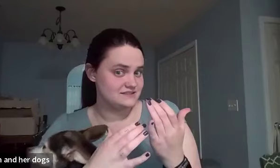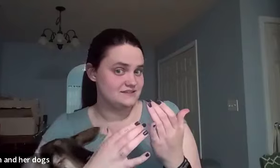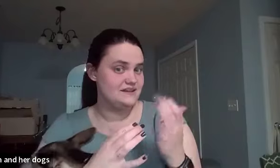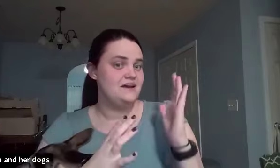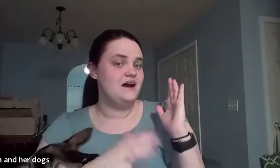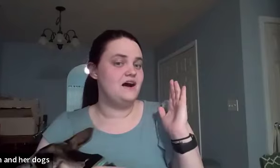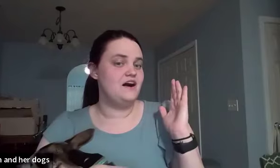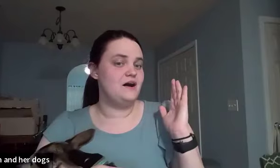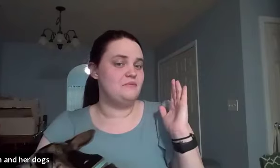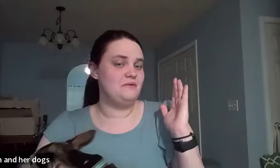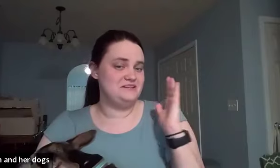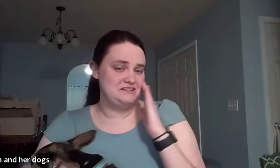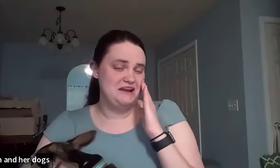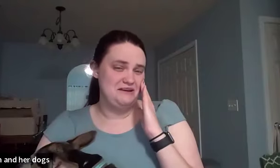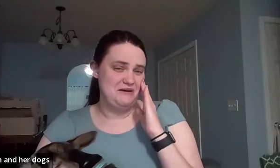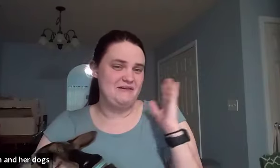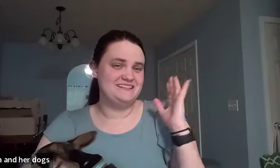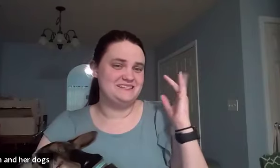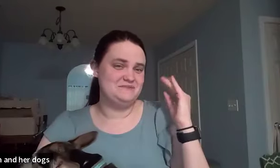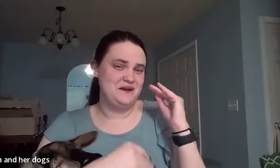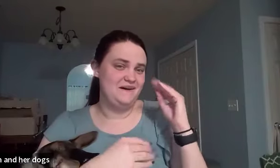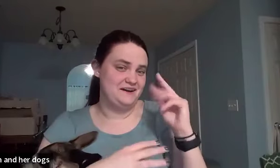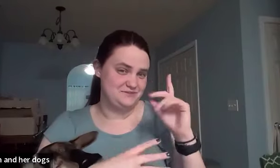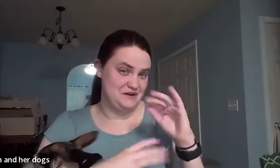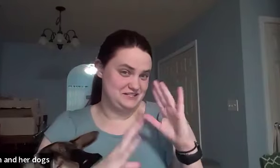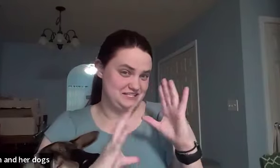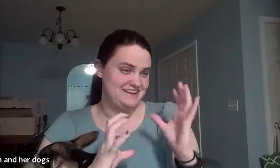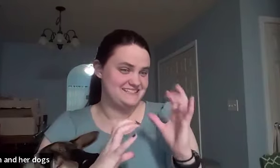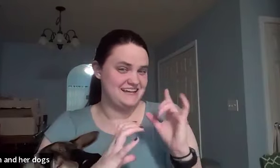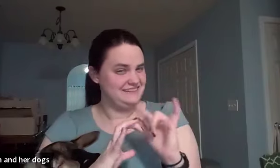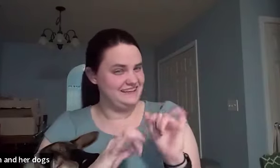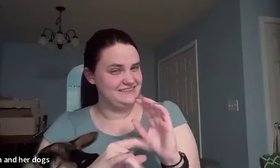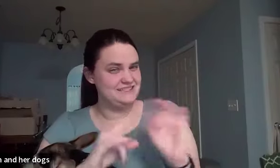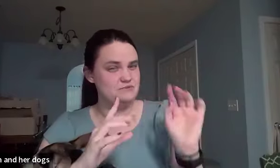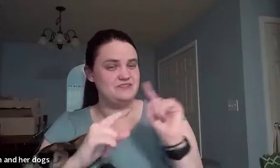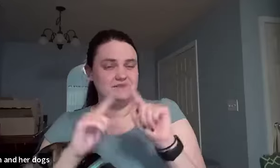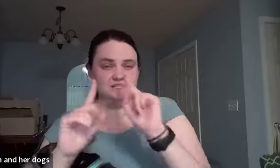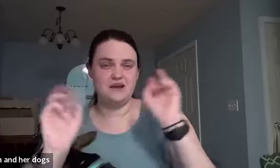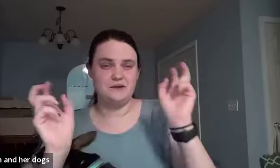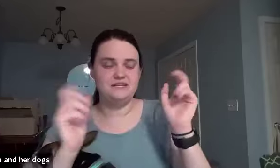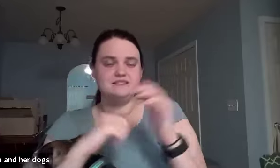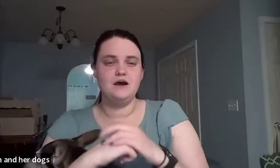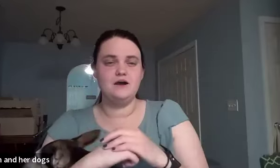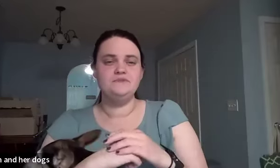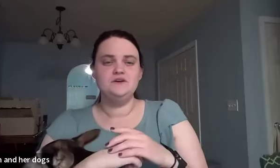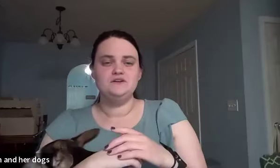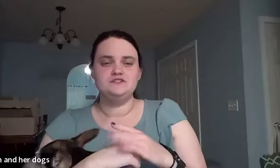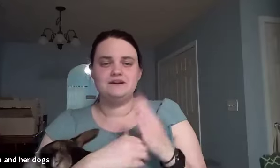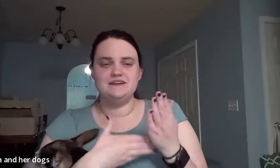class. Which I know it's going to be a hodgepodge class, kind of like this with the different topics. So I